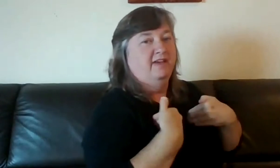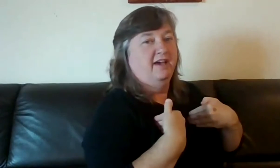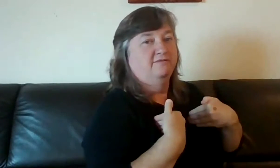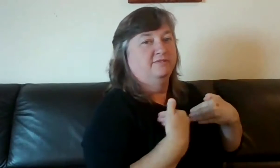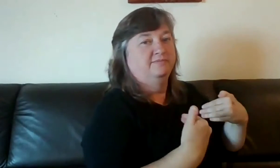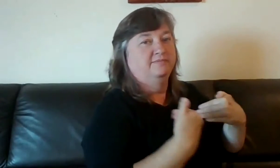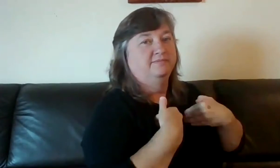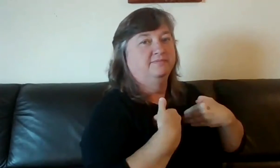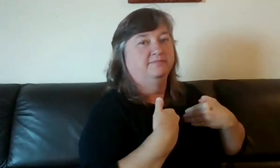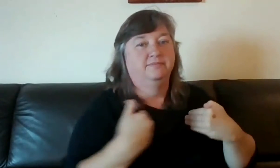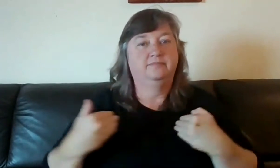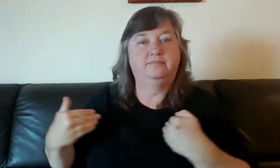Have.